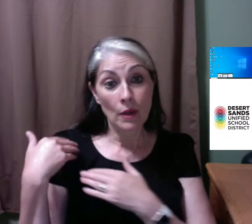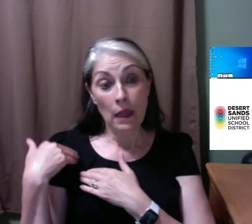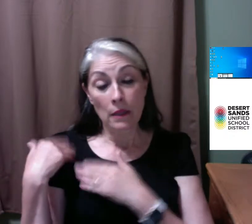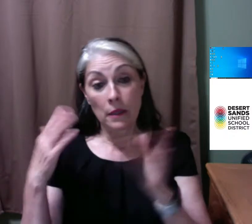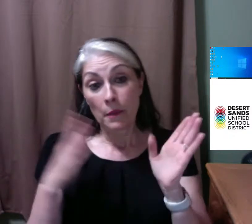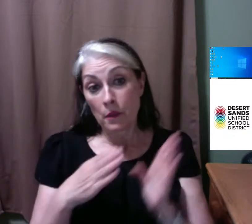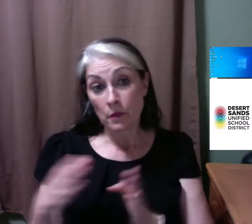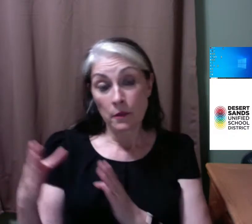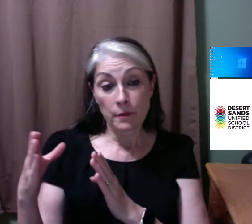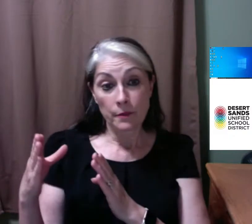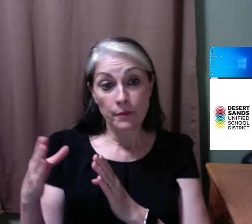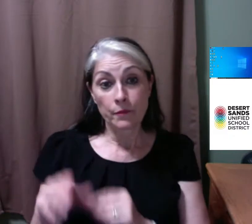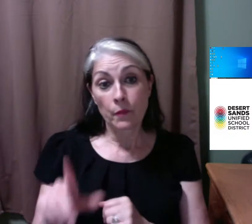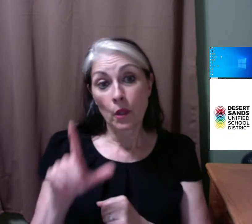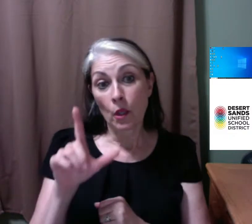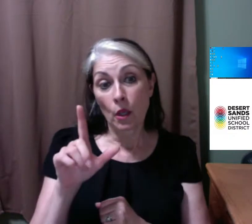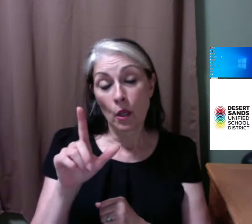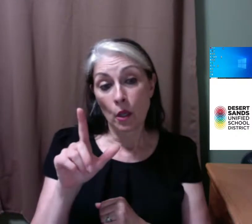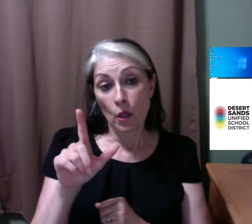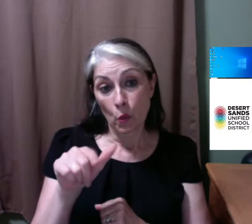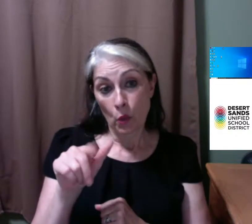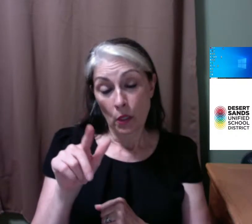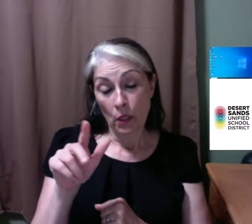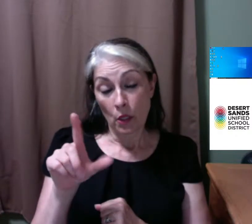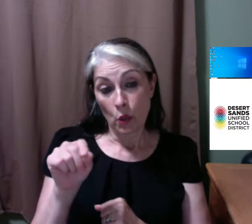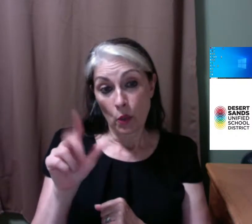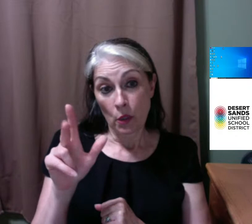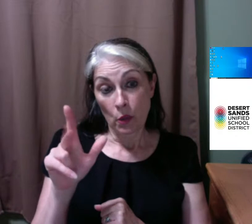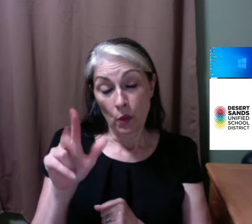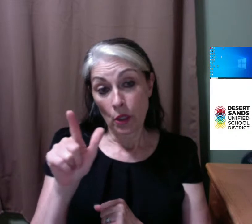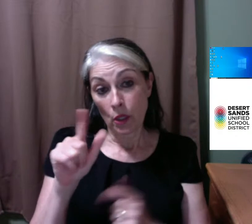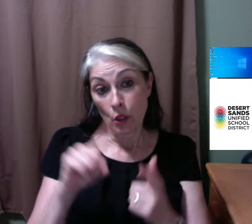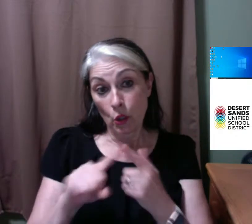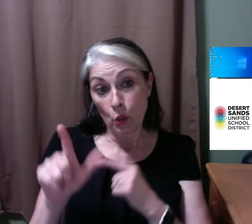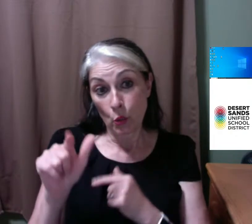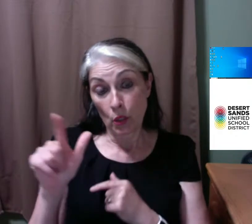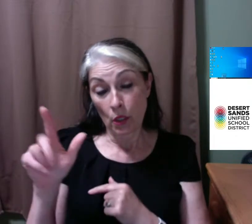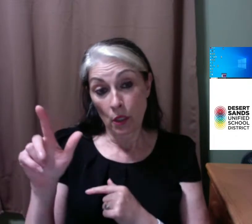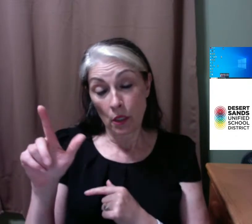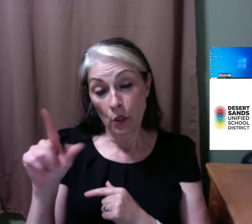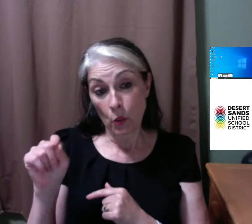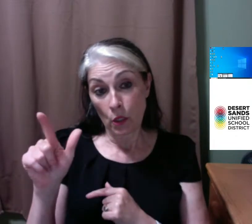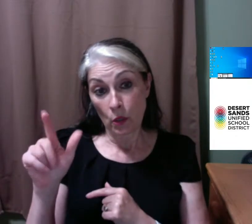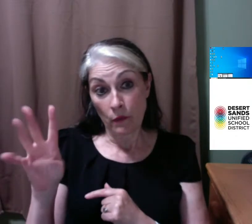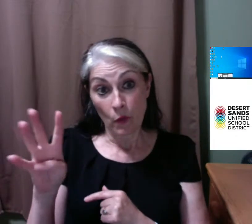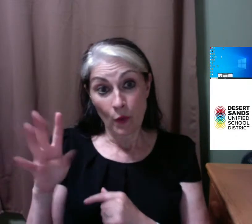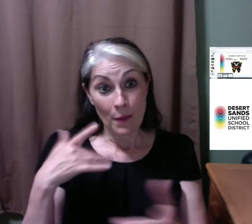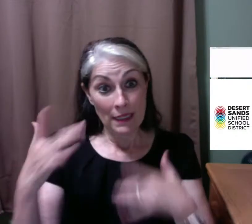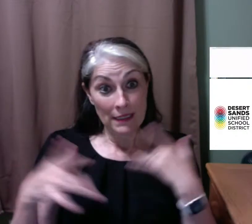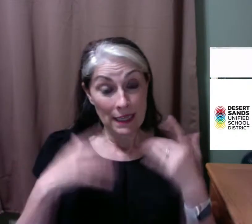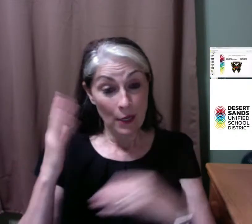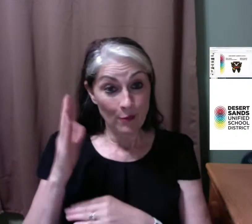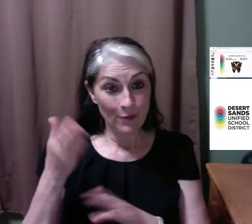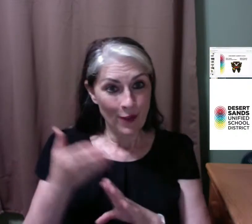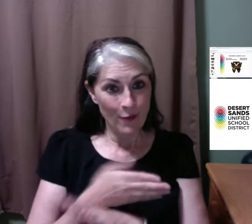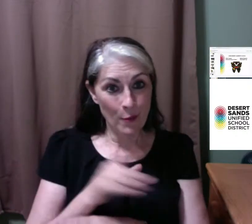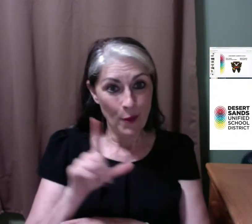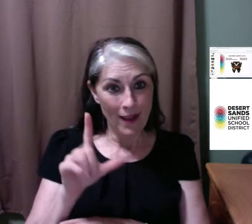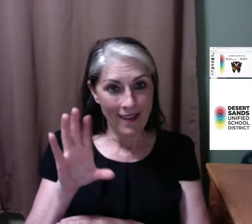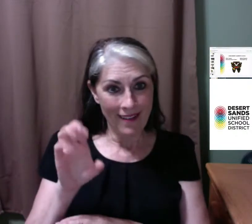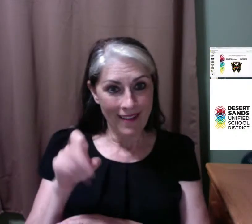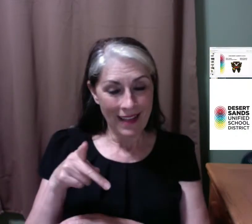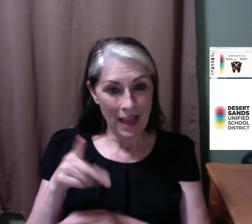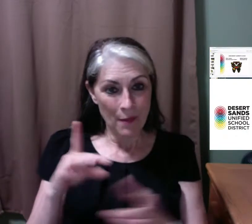for 2023-2024. Excited to have our presenter tonight, our former LCAP